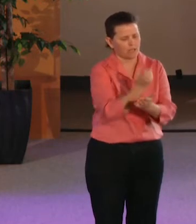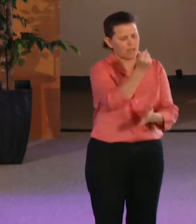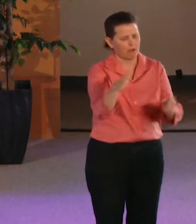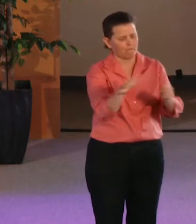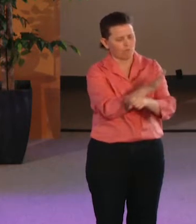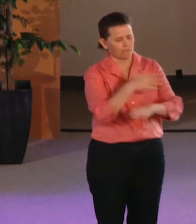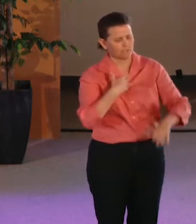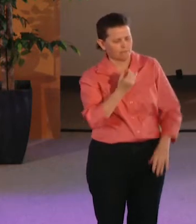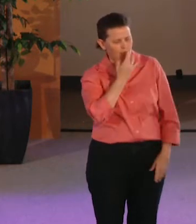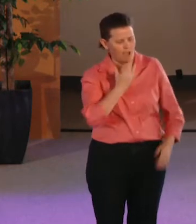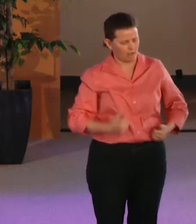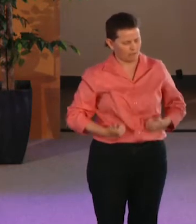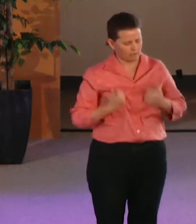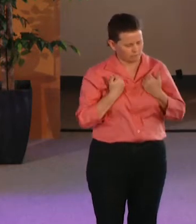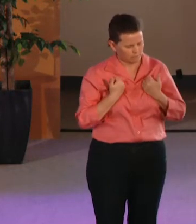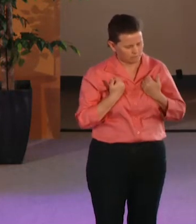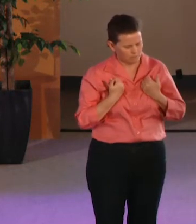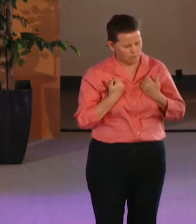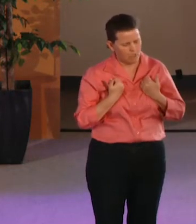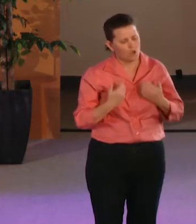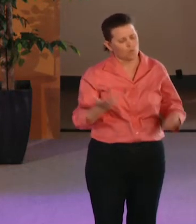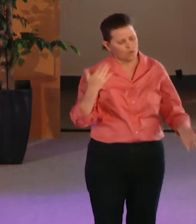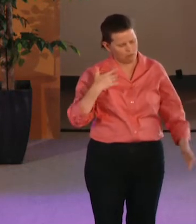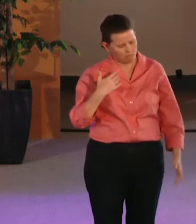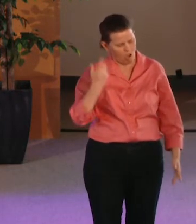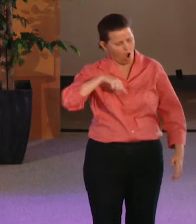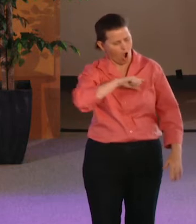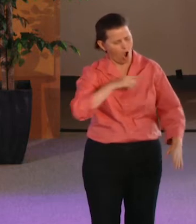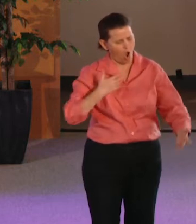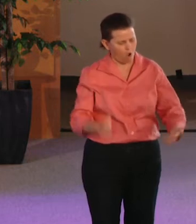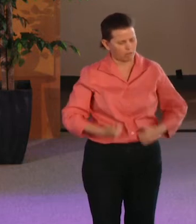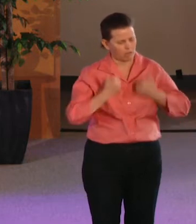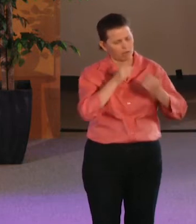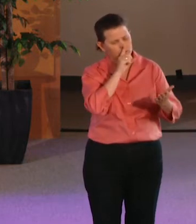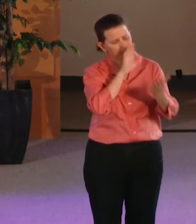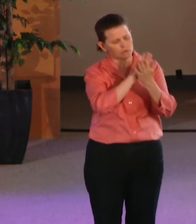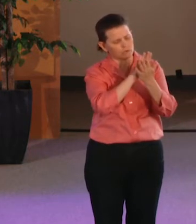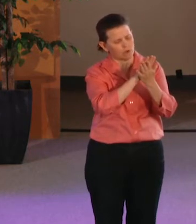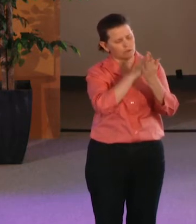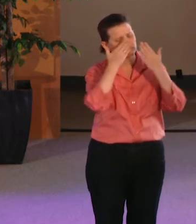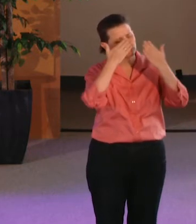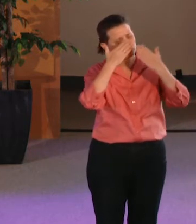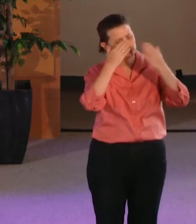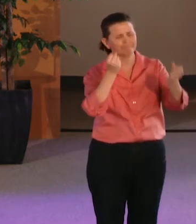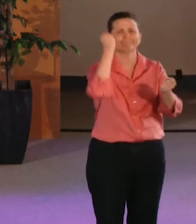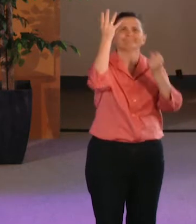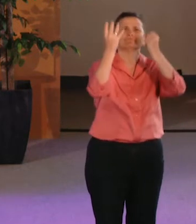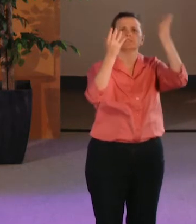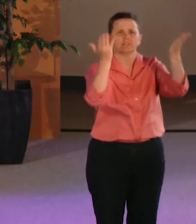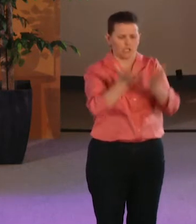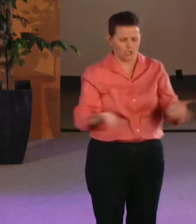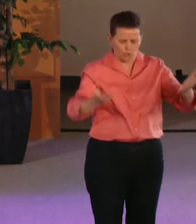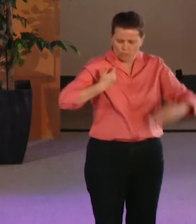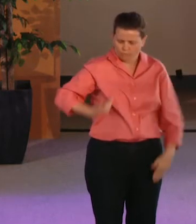And as we lift our hearts in gratitude and praise, we say, here we are, Mother, Father, God, ready to serve